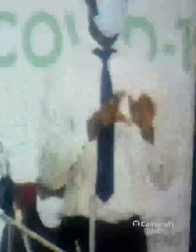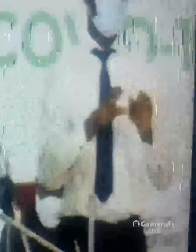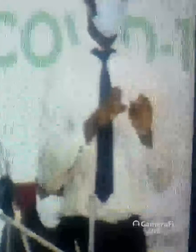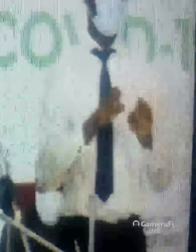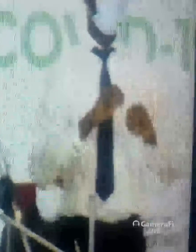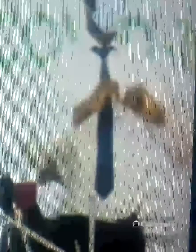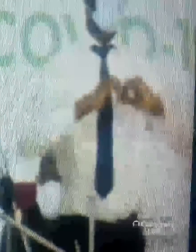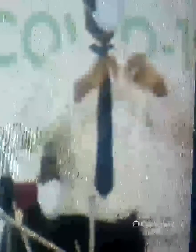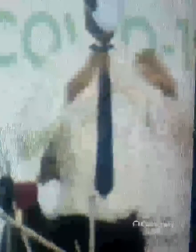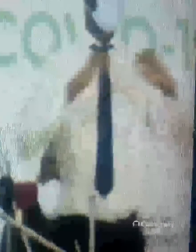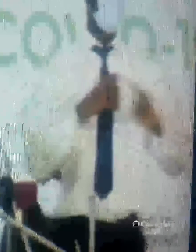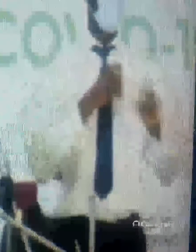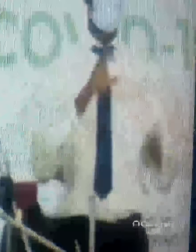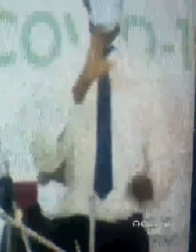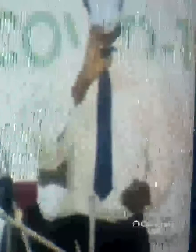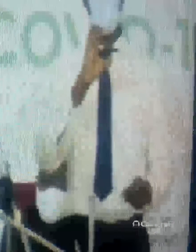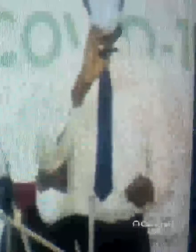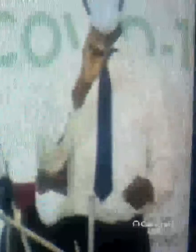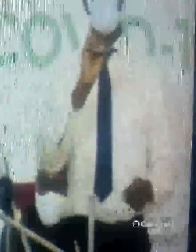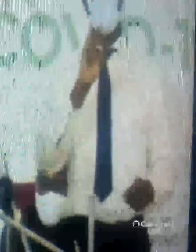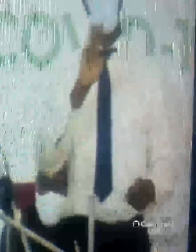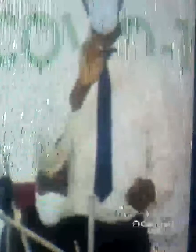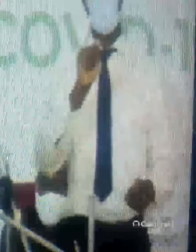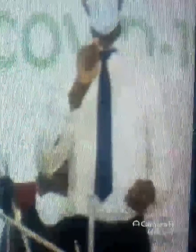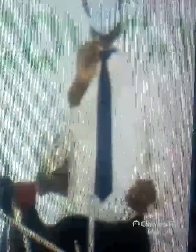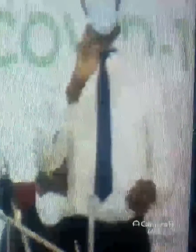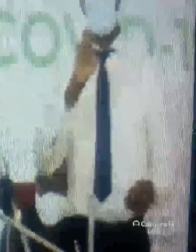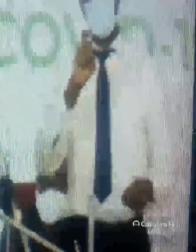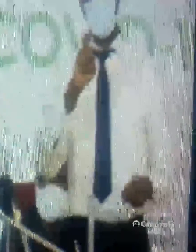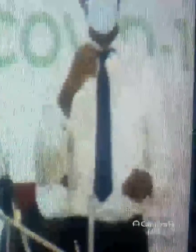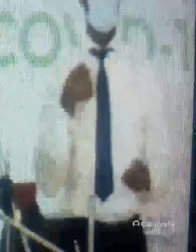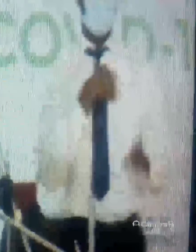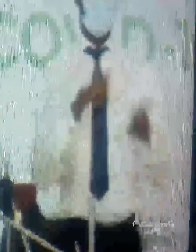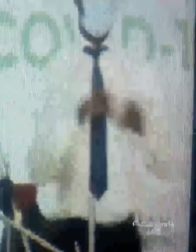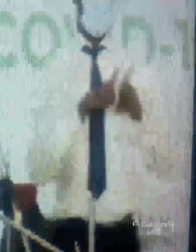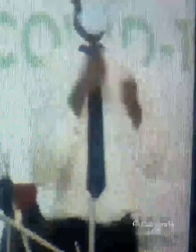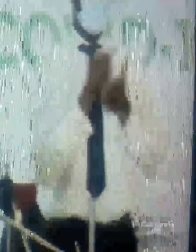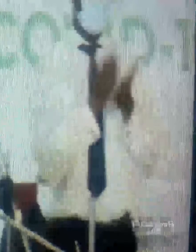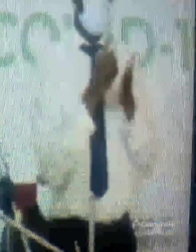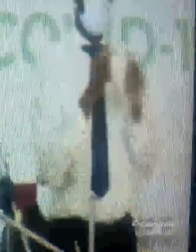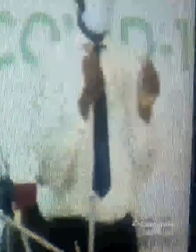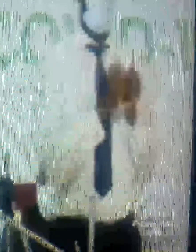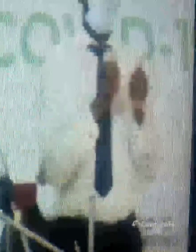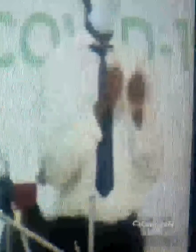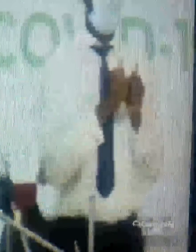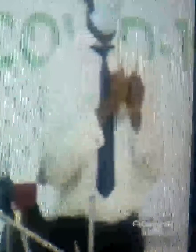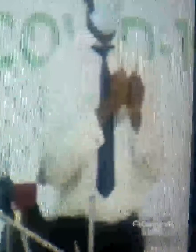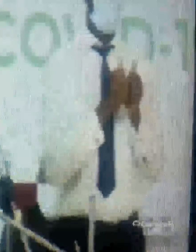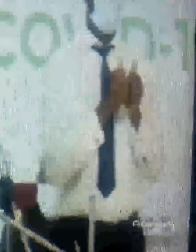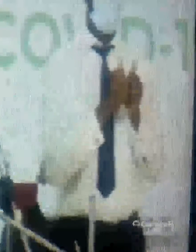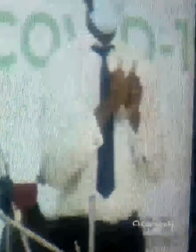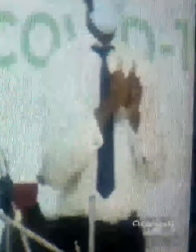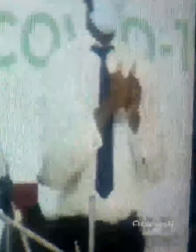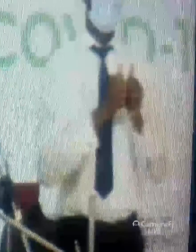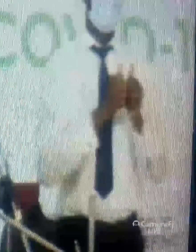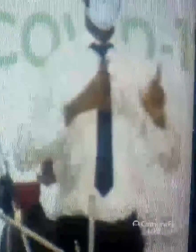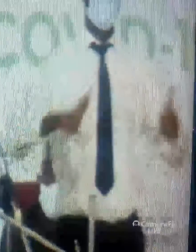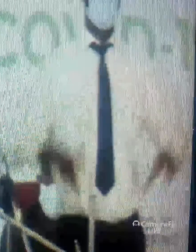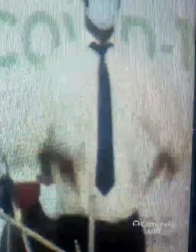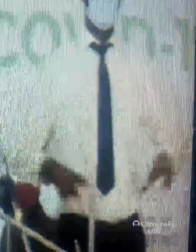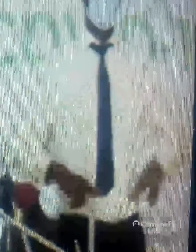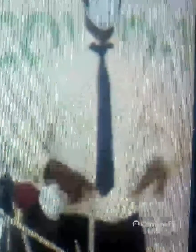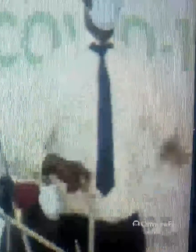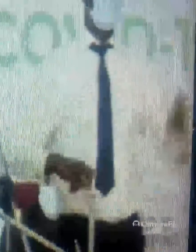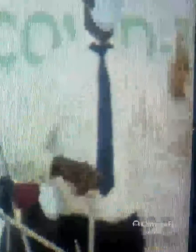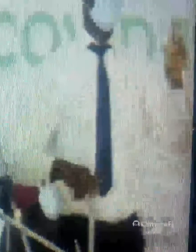multiple conversations with the Russians over their Sputnik V vaccine,